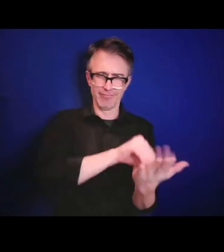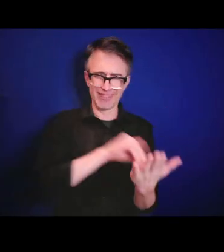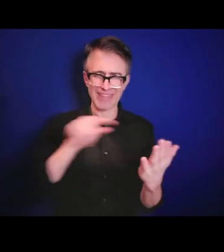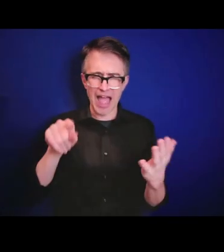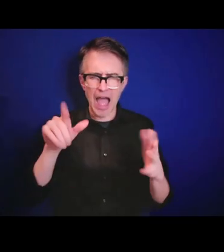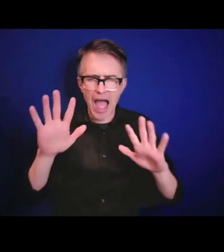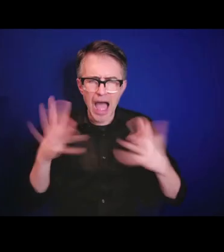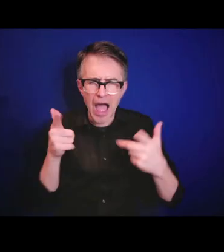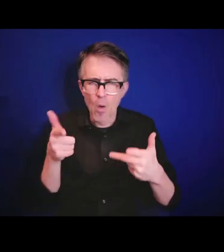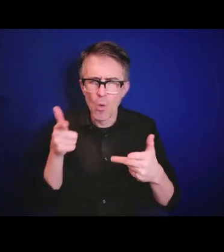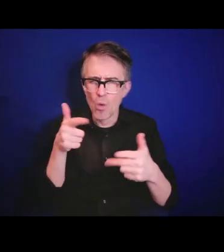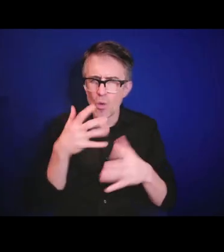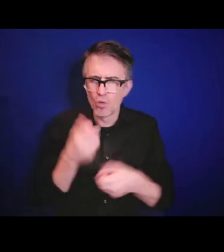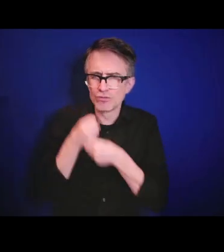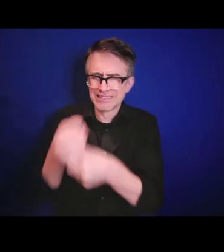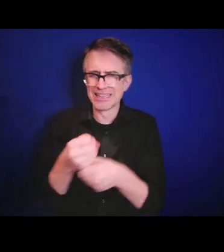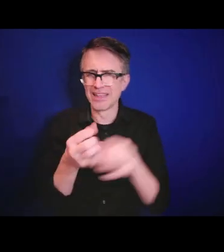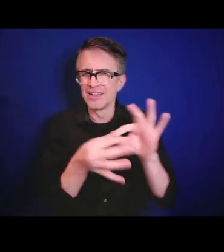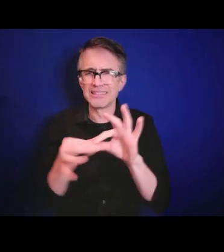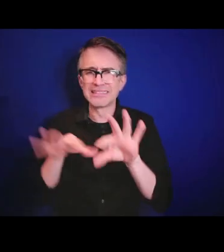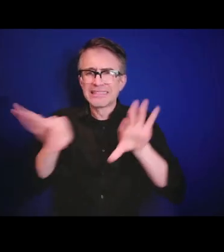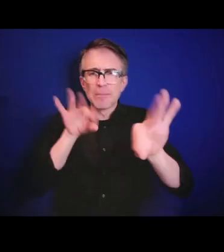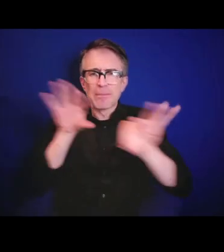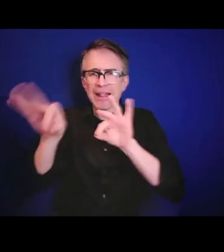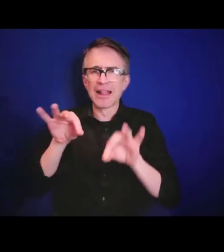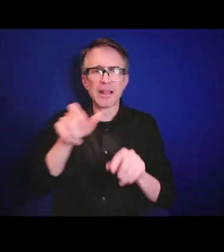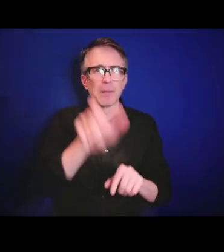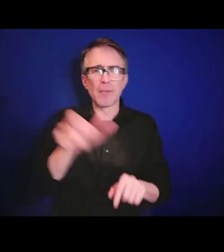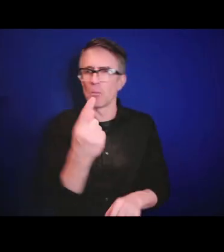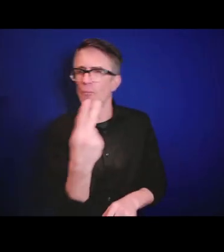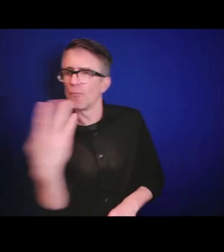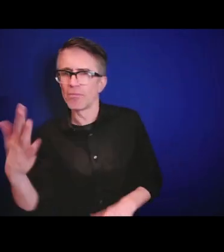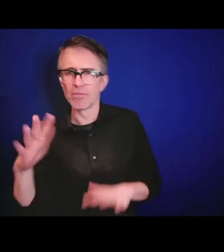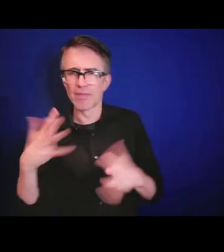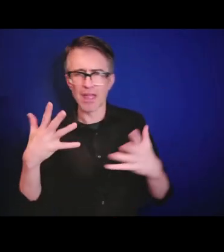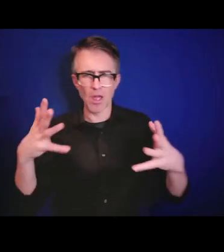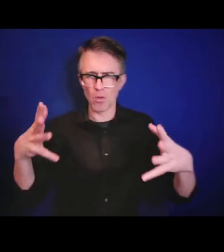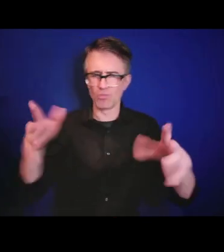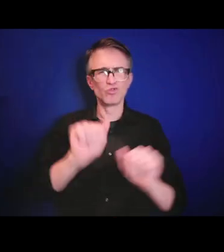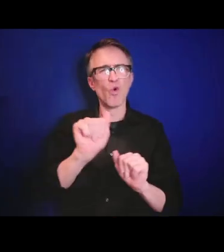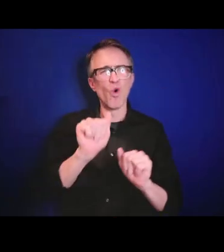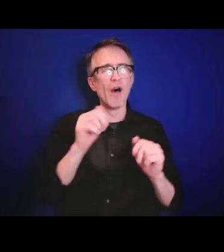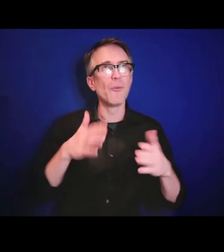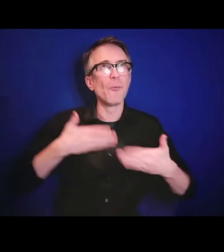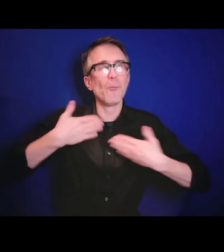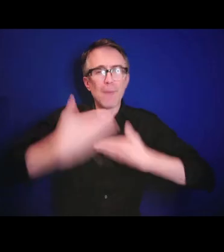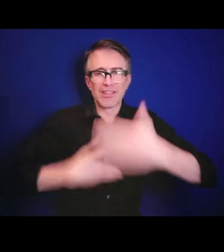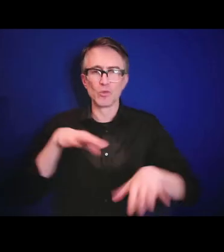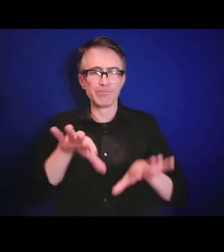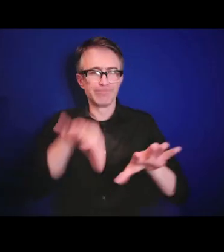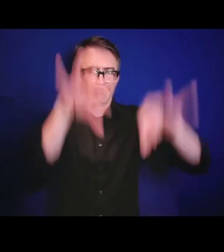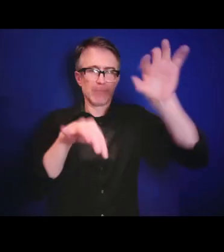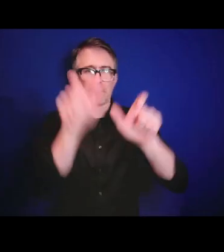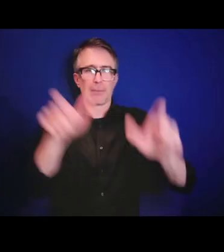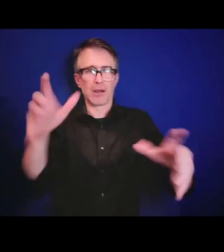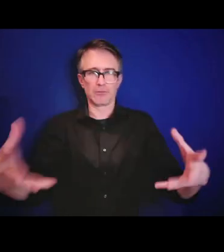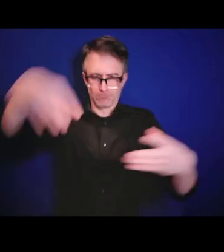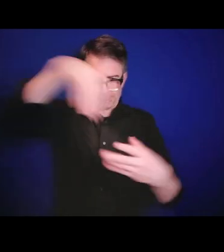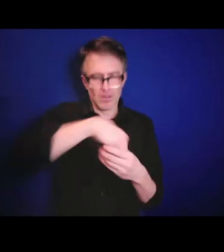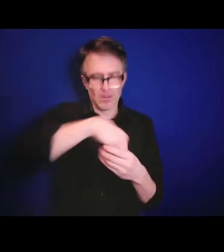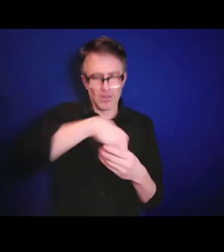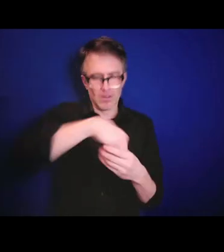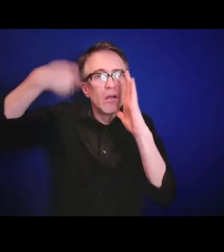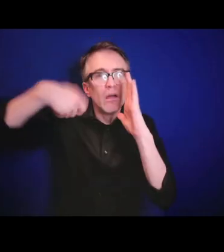so I worry that might be a little too in the weeds for everybody else on this webinar. However, I would recommend definitely